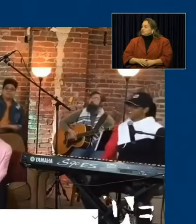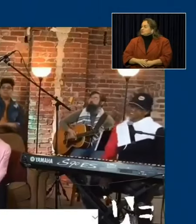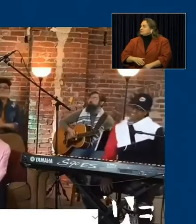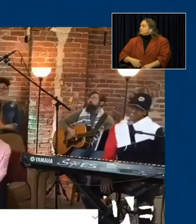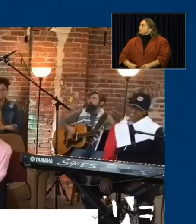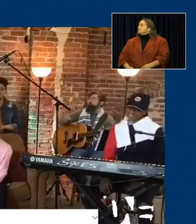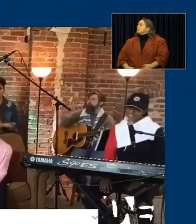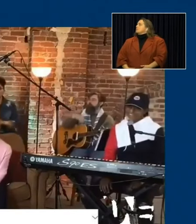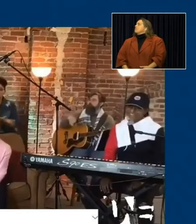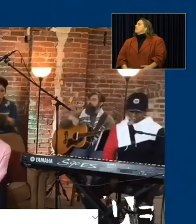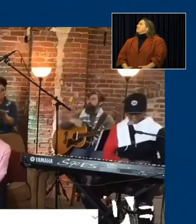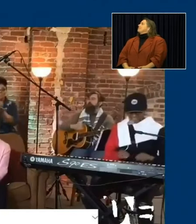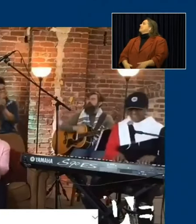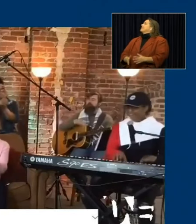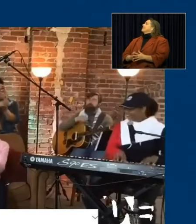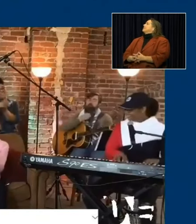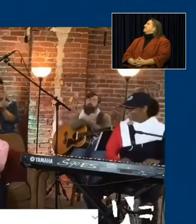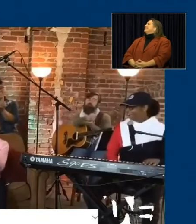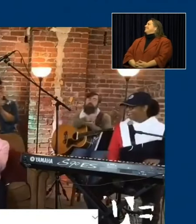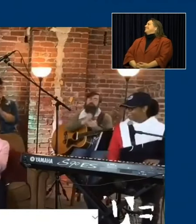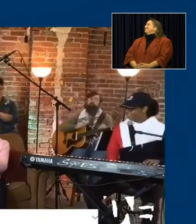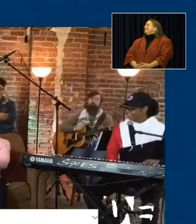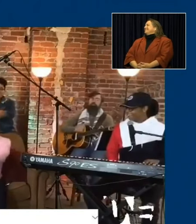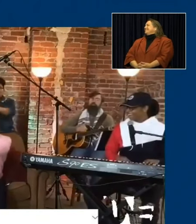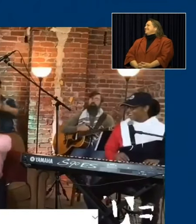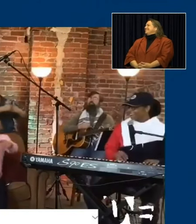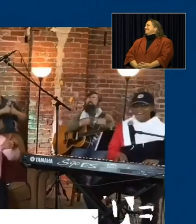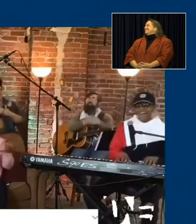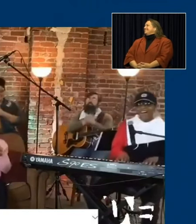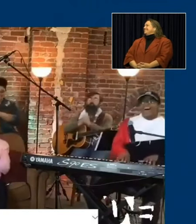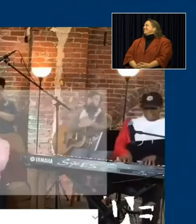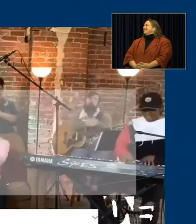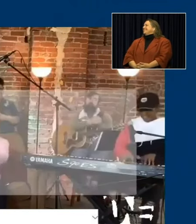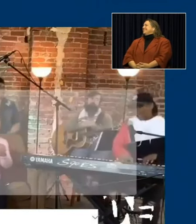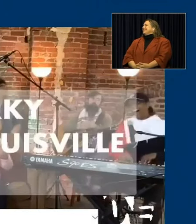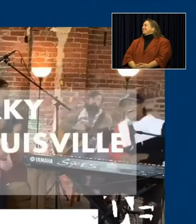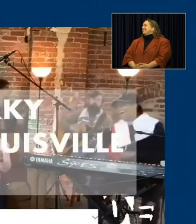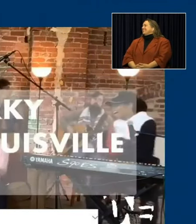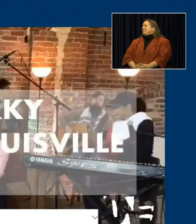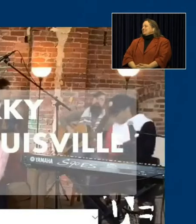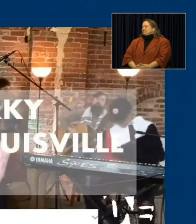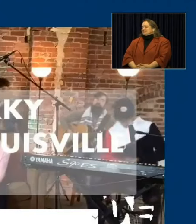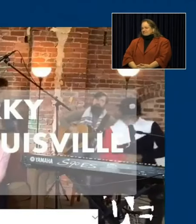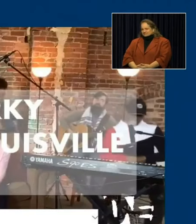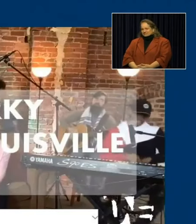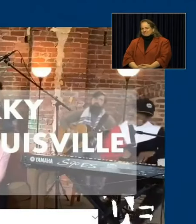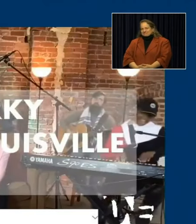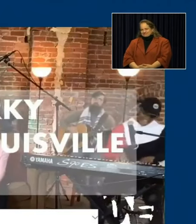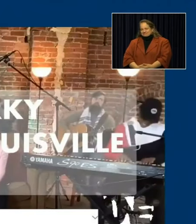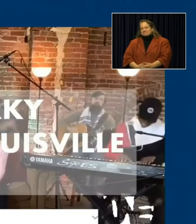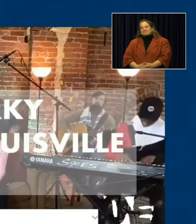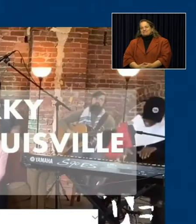governor. We will get through this together.